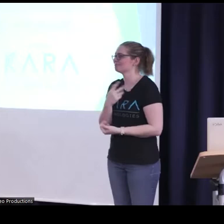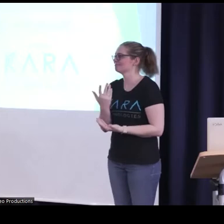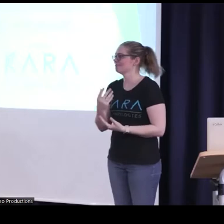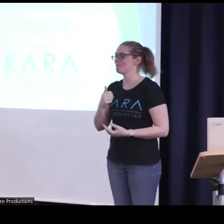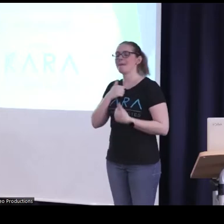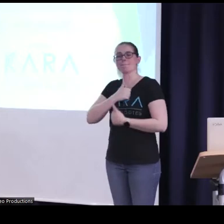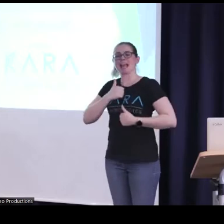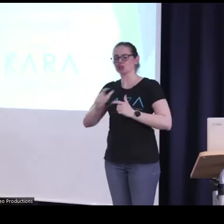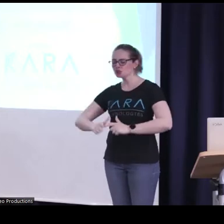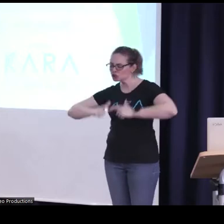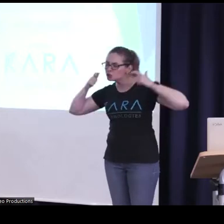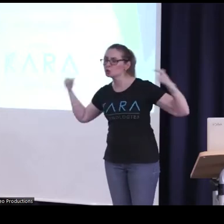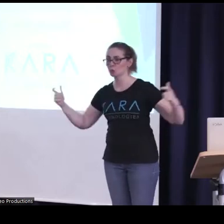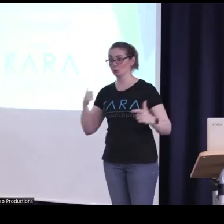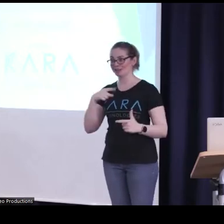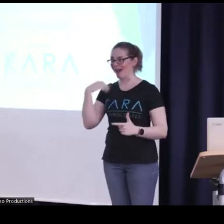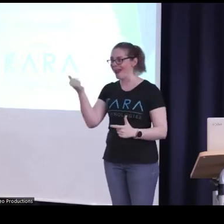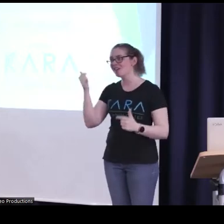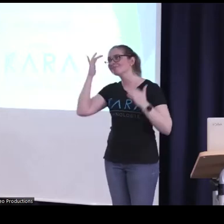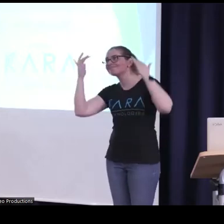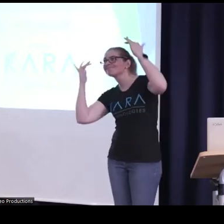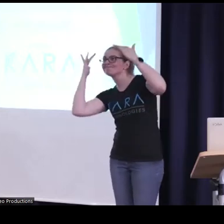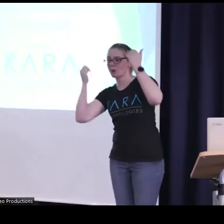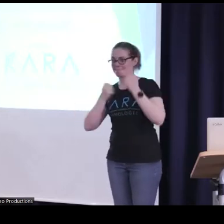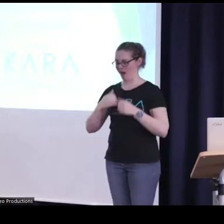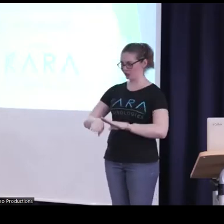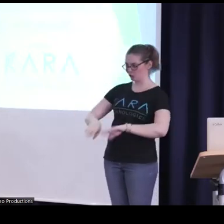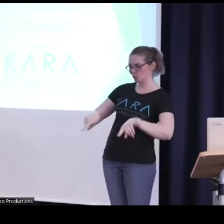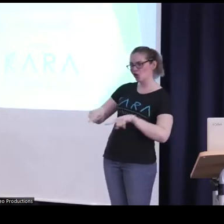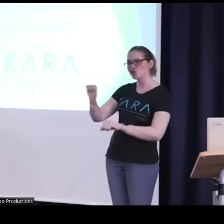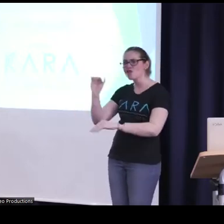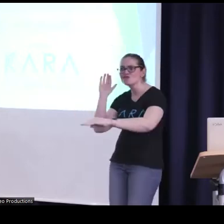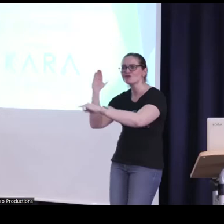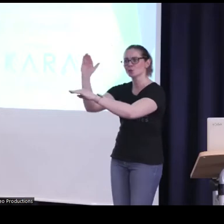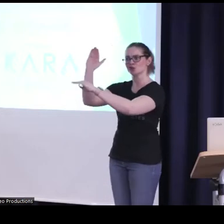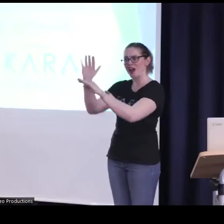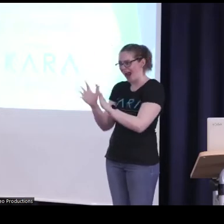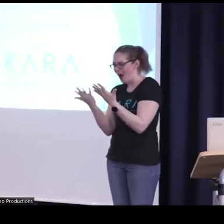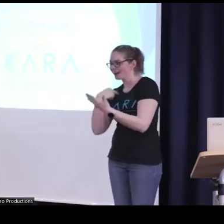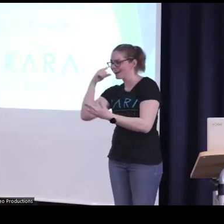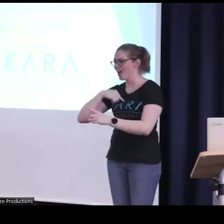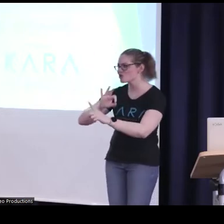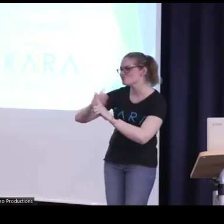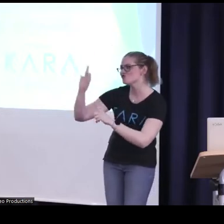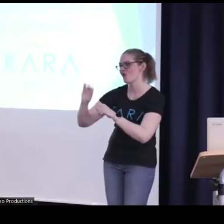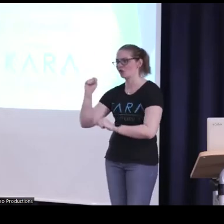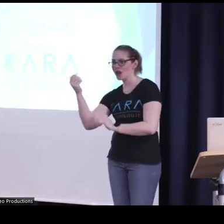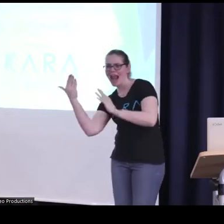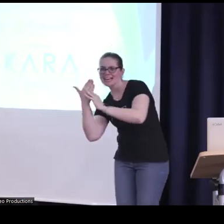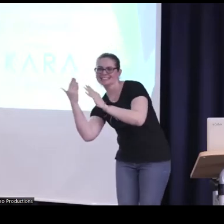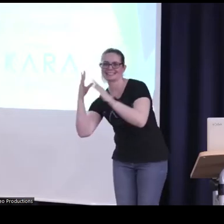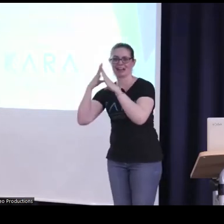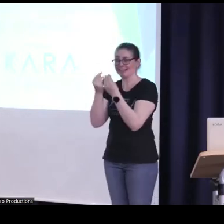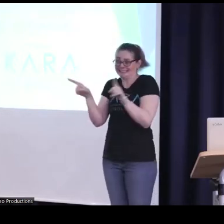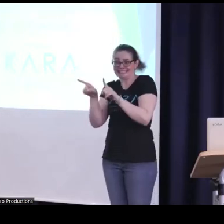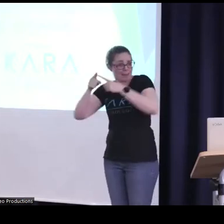So my involvement with Cara has been great. I'm thinking about my children and what their future looks like